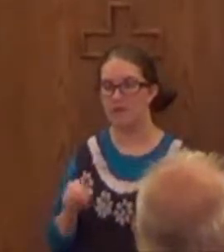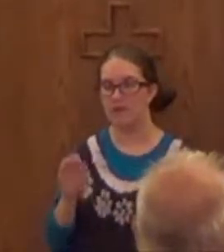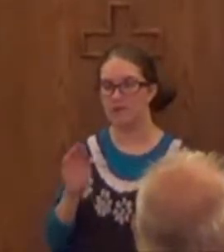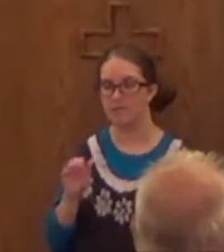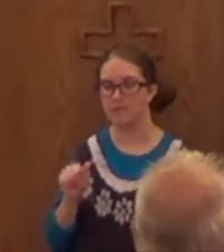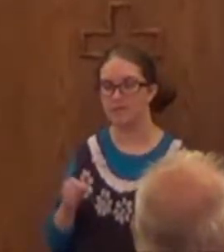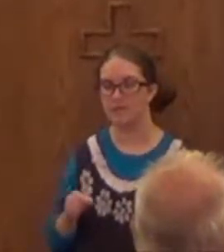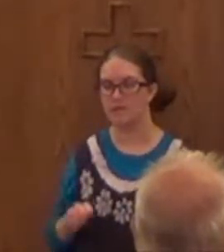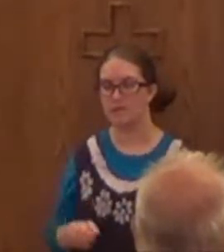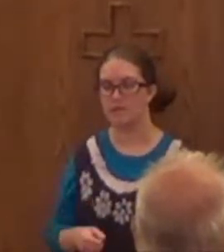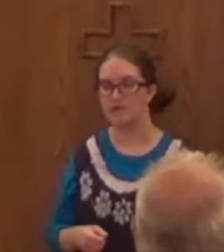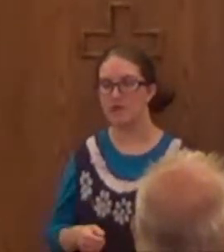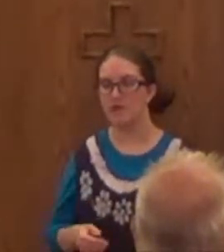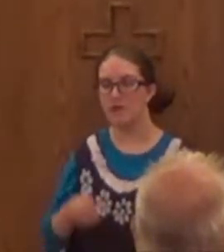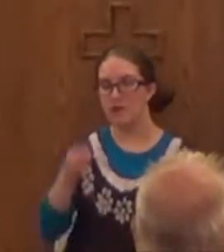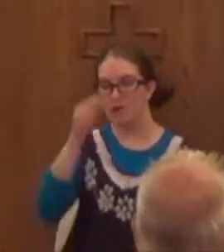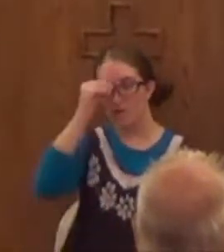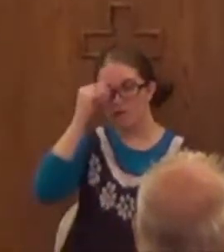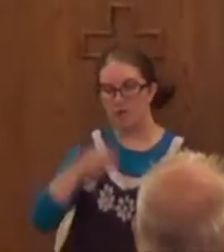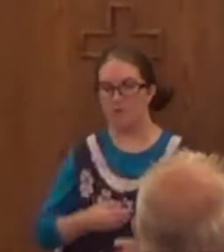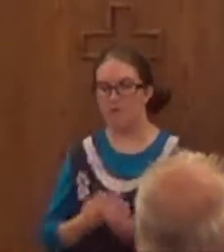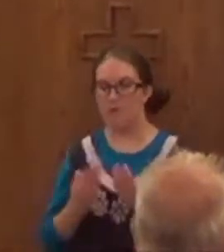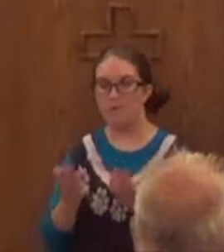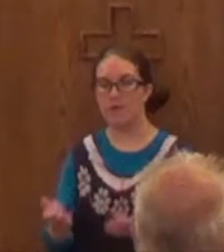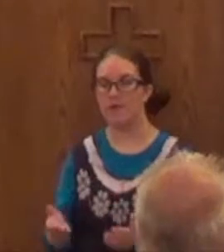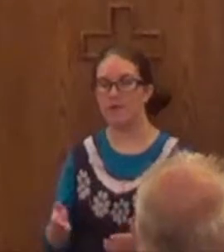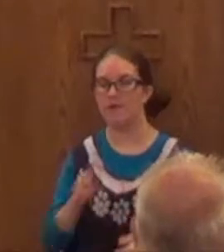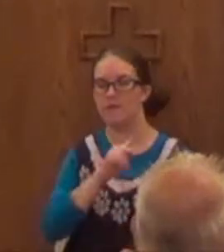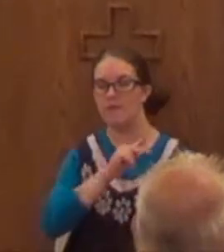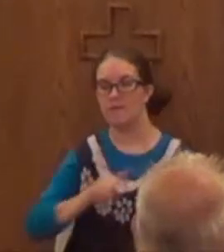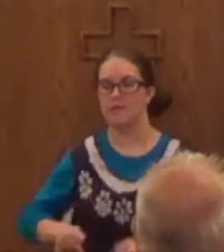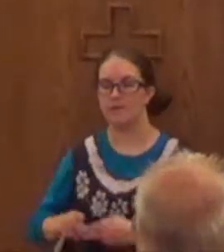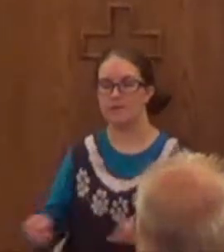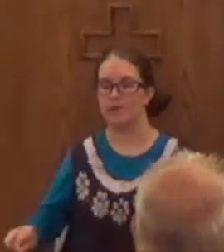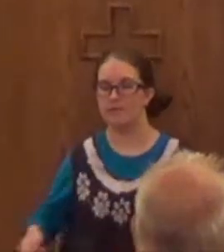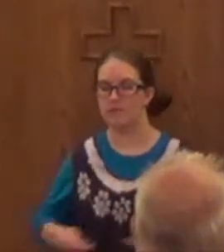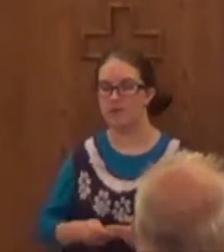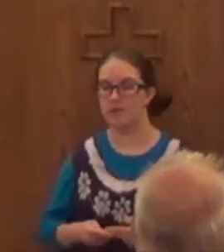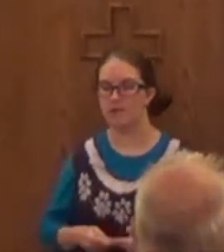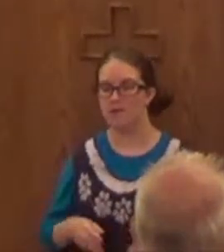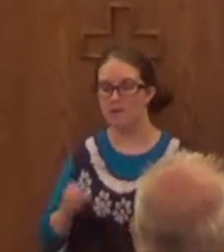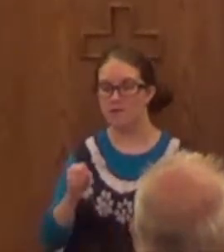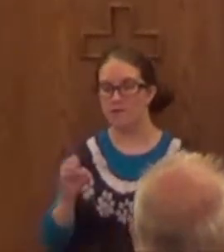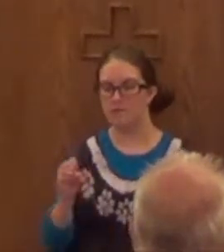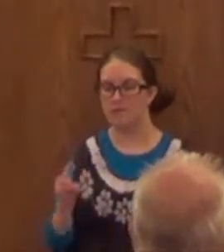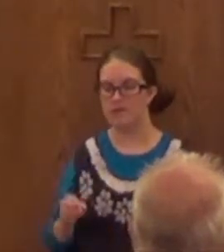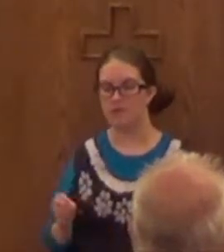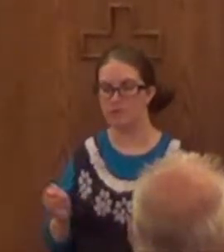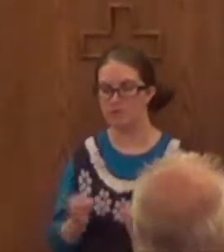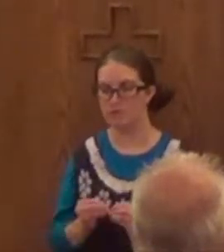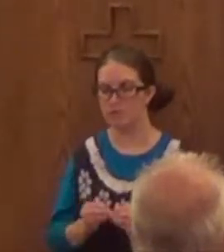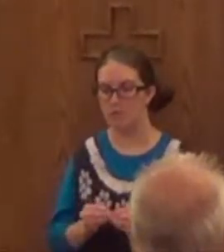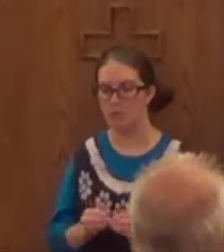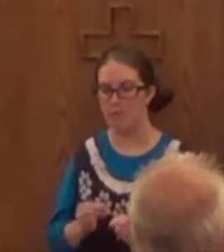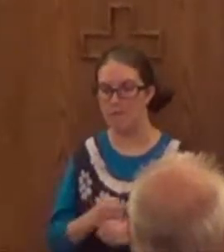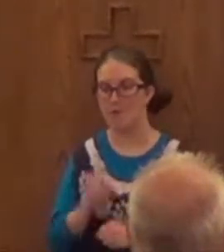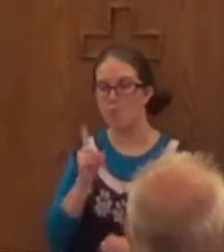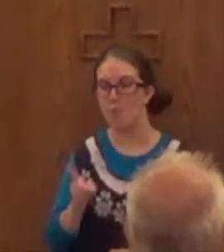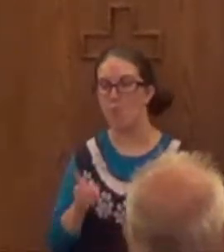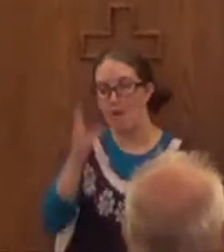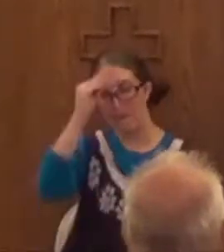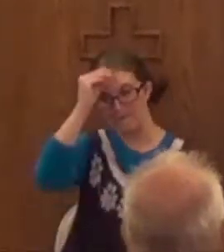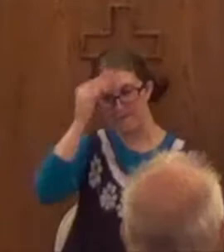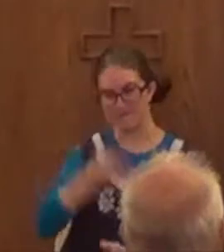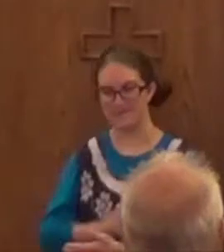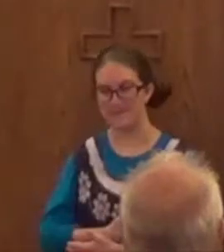son is going to bring about a great kingdom in a great nation, and your seed is going to do more than just make one son, but